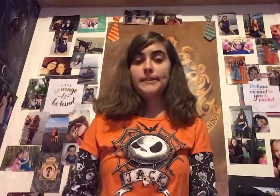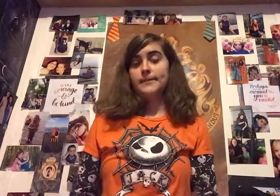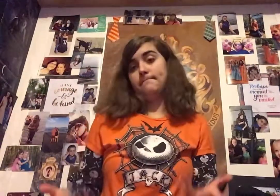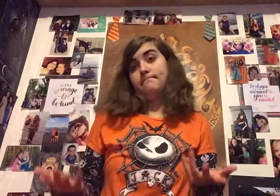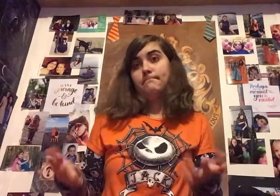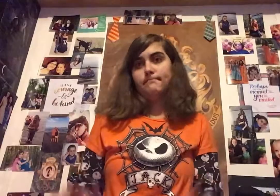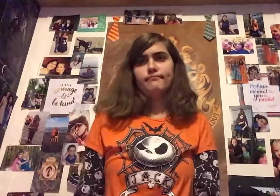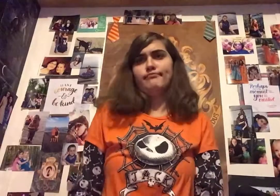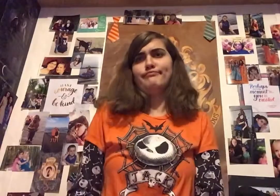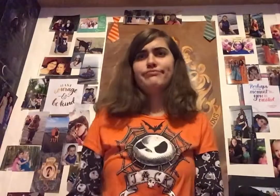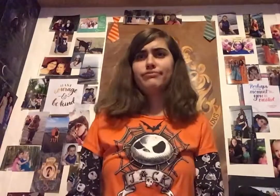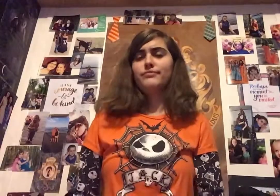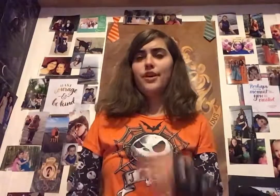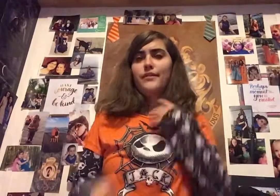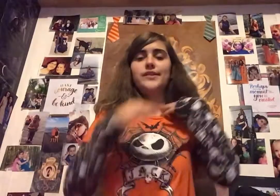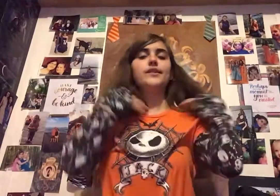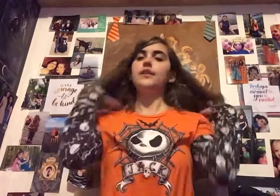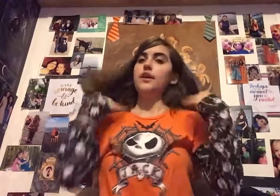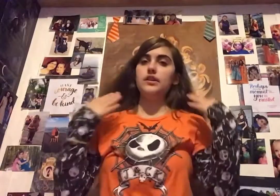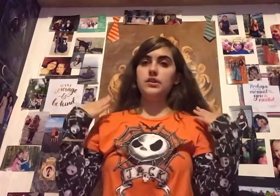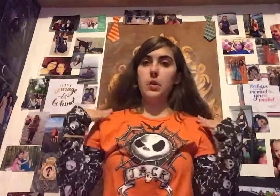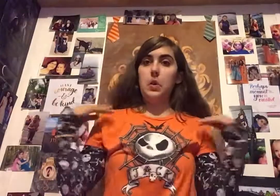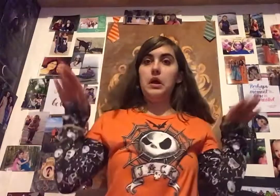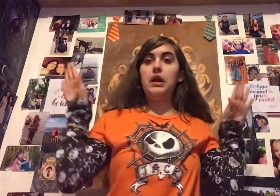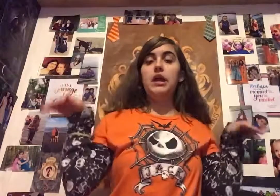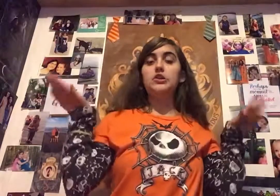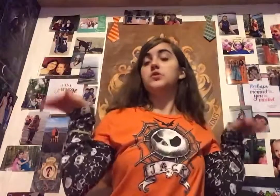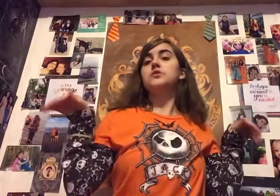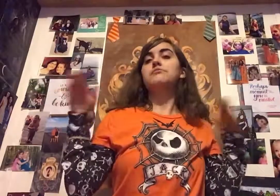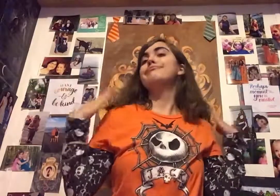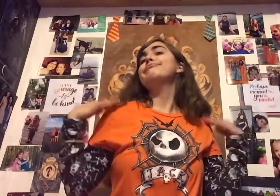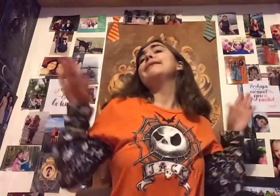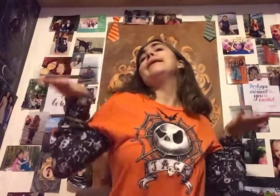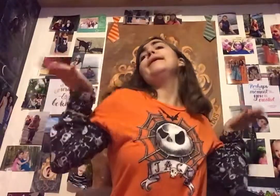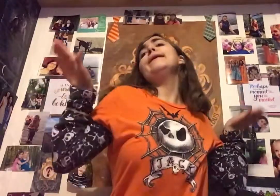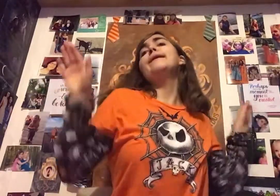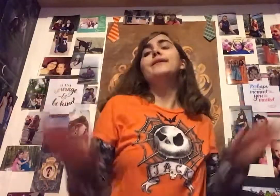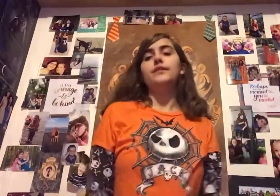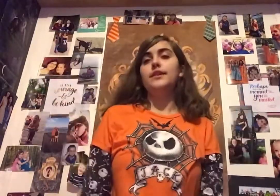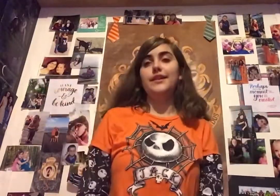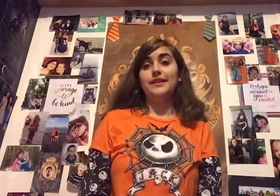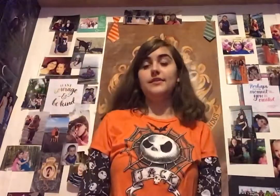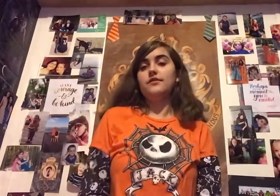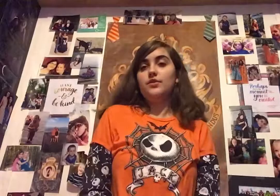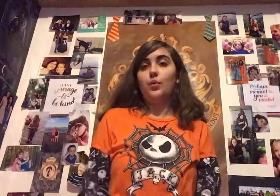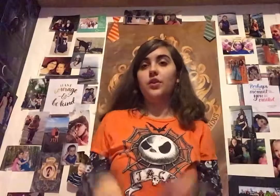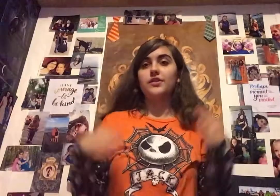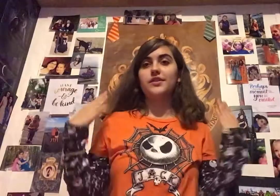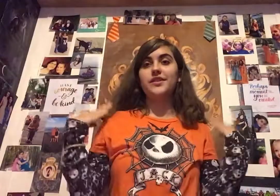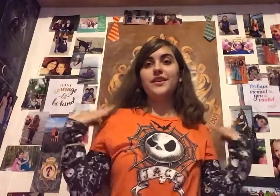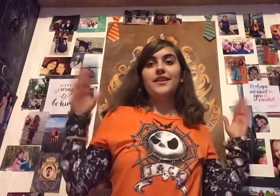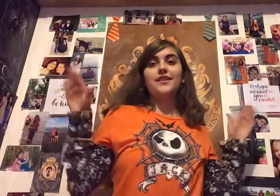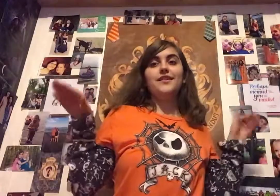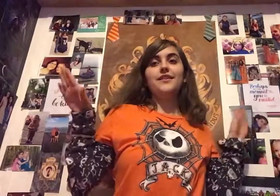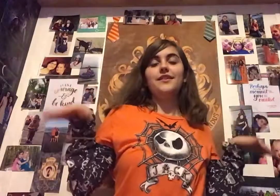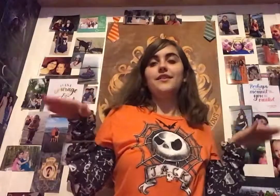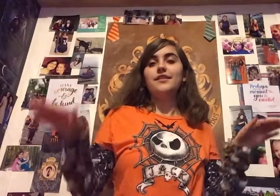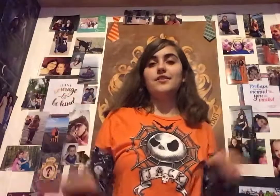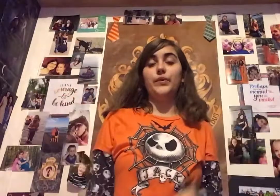because obviously. So, angels. It's the worst. It's really